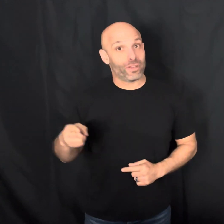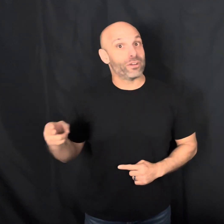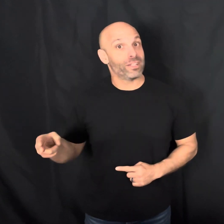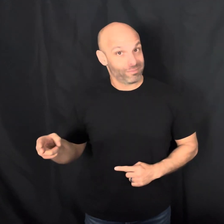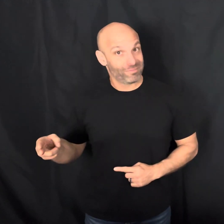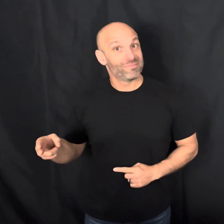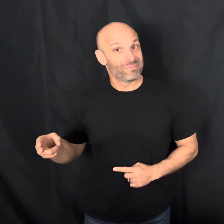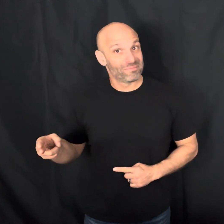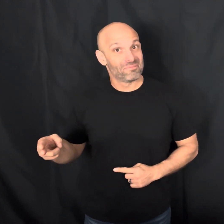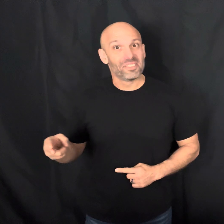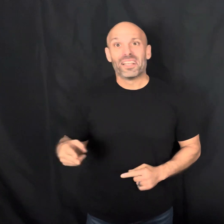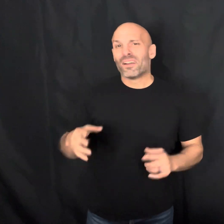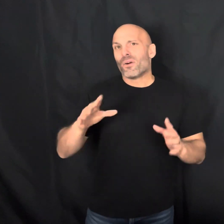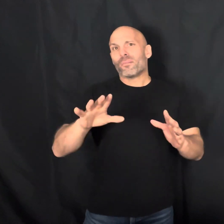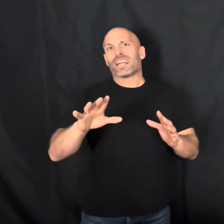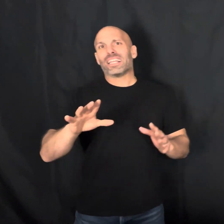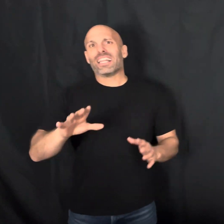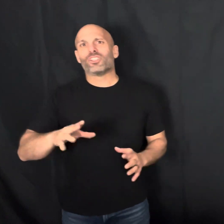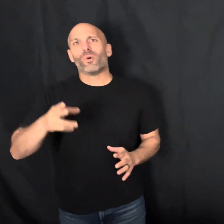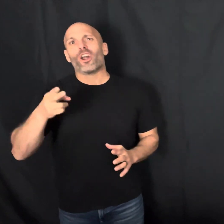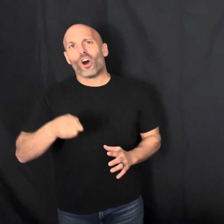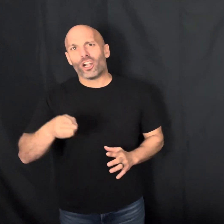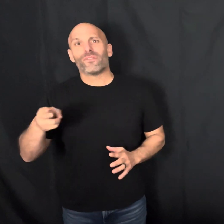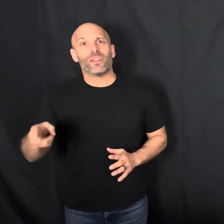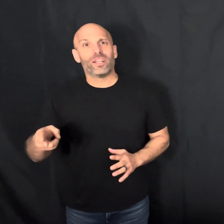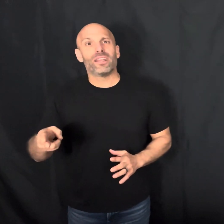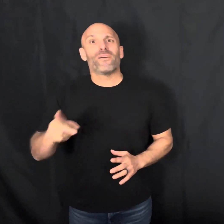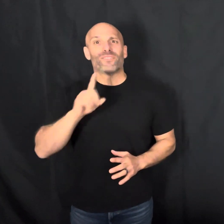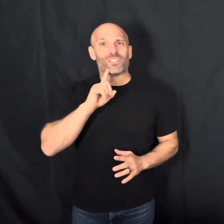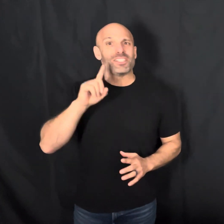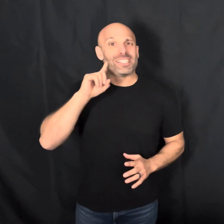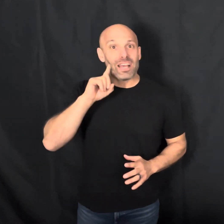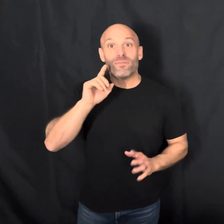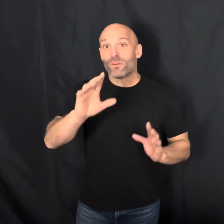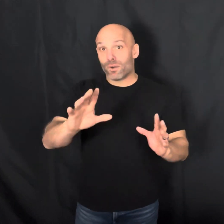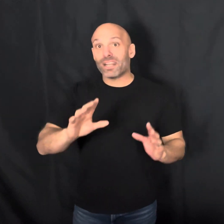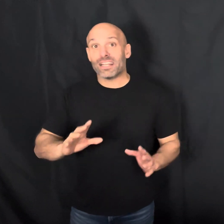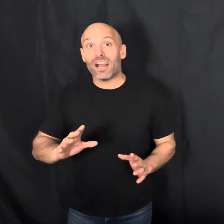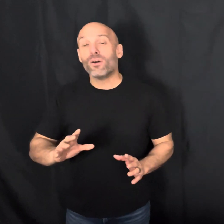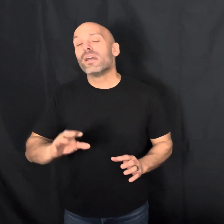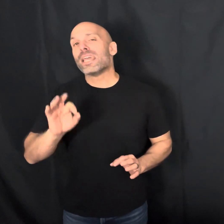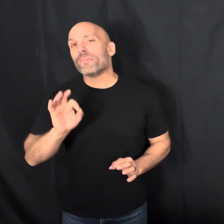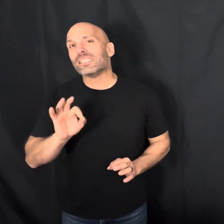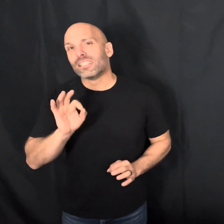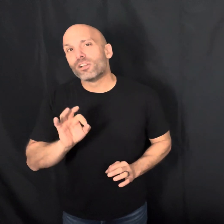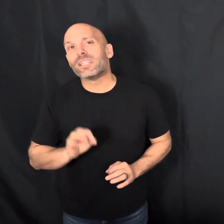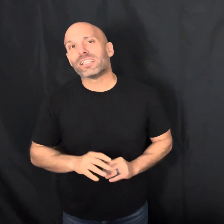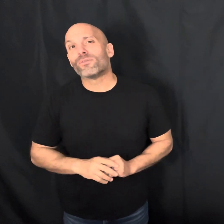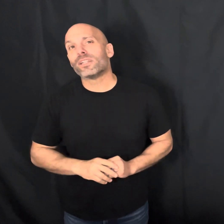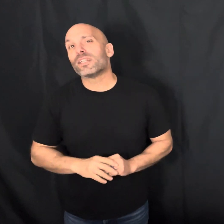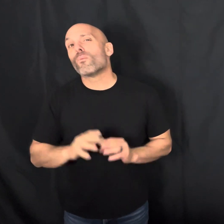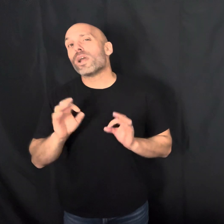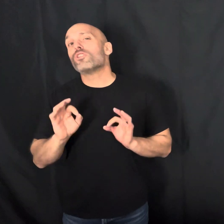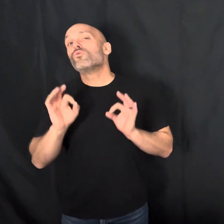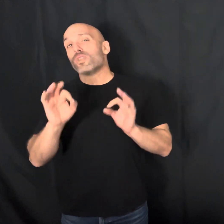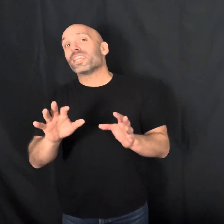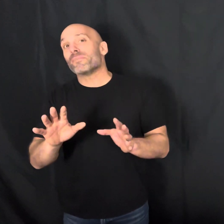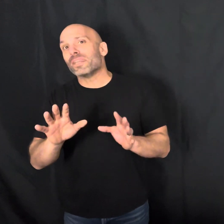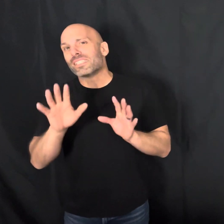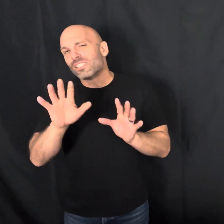hearing. I'm not gonna get into what hard of hearing versus deaf right now. It means a little bit different than what you think it means. It's a little